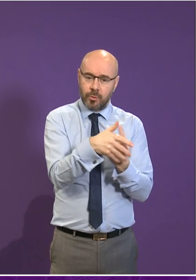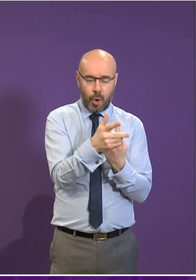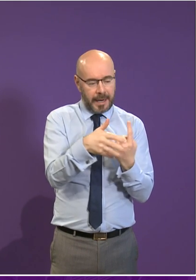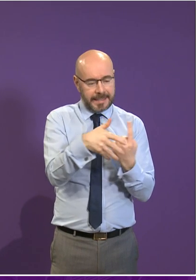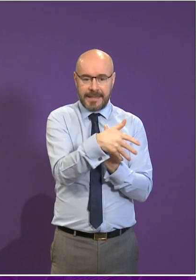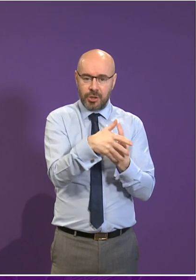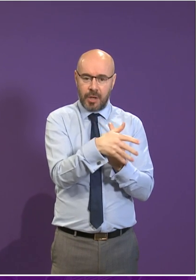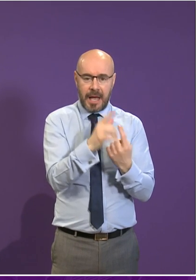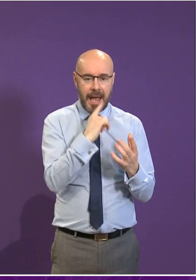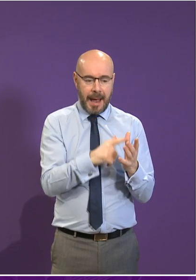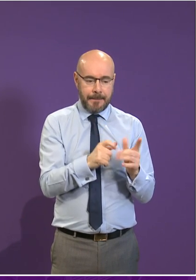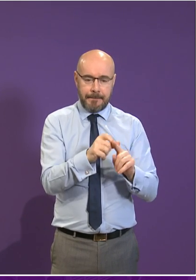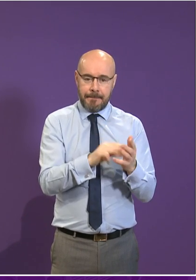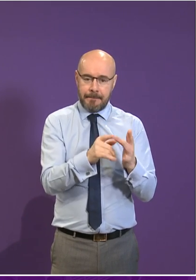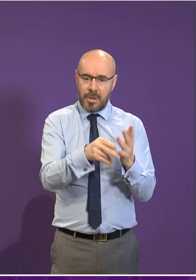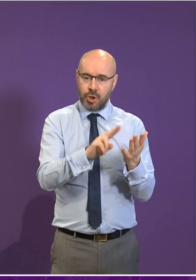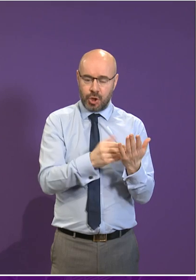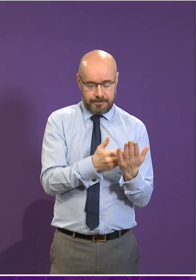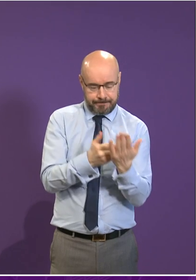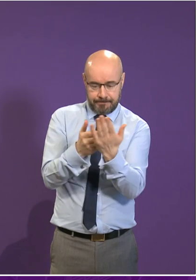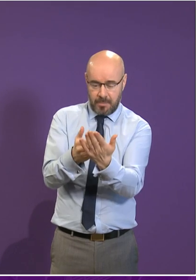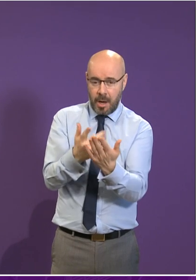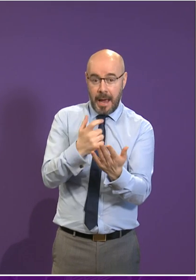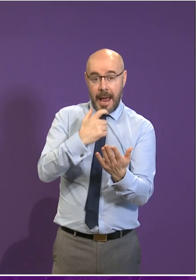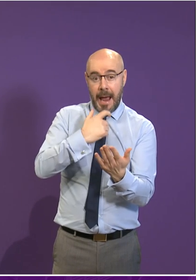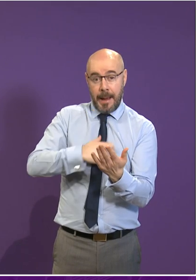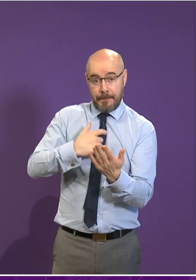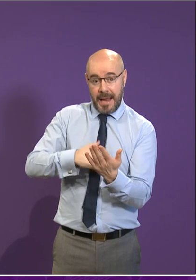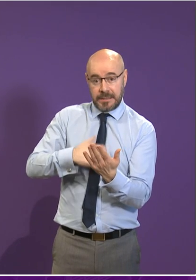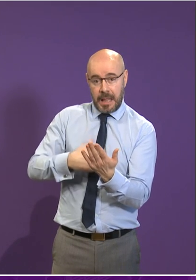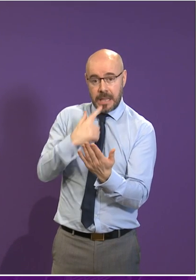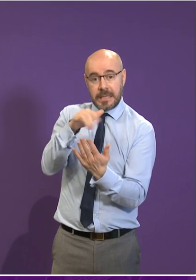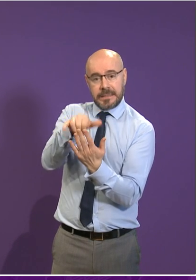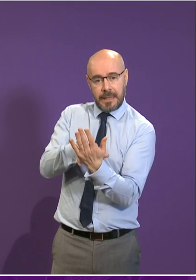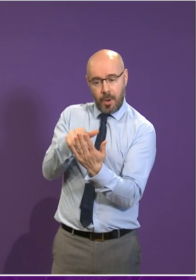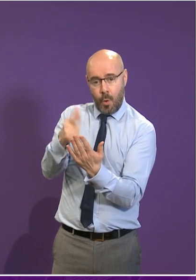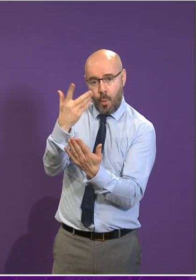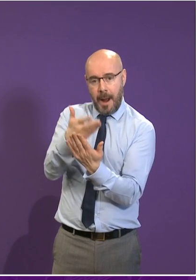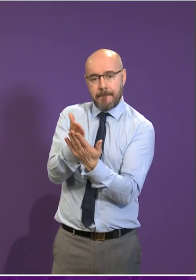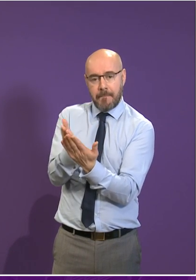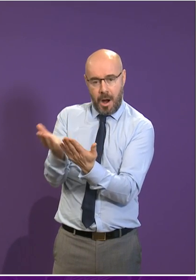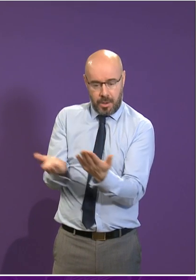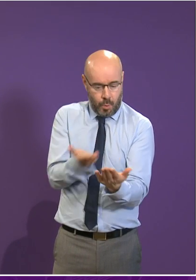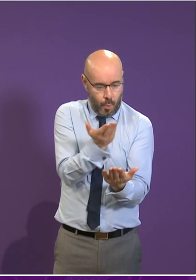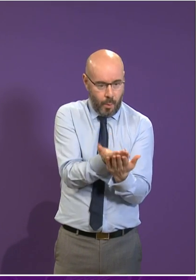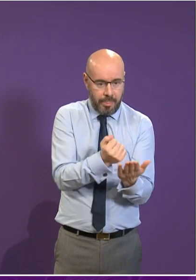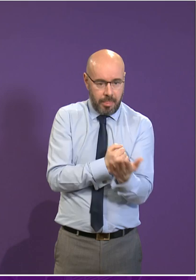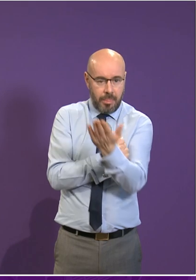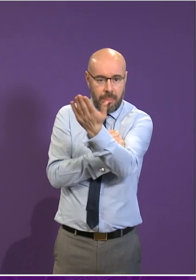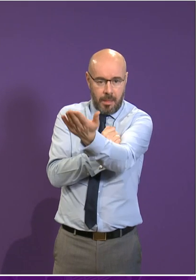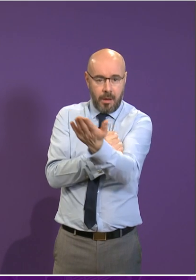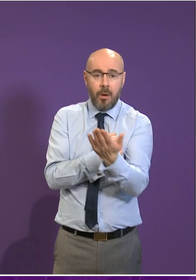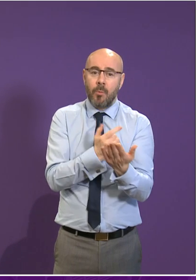that. Personal statements are only one aspect that could be part of a contextualised admissions. So you can therefore look